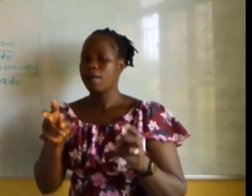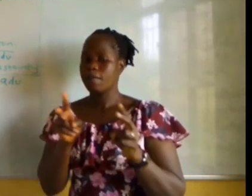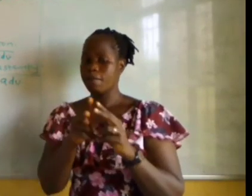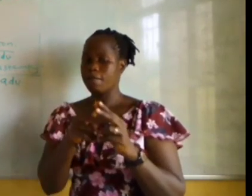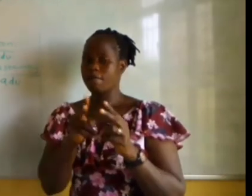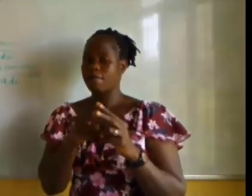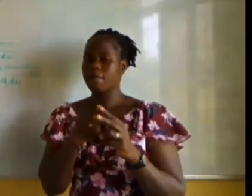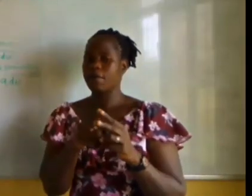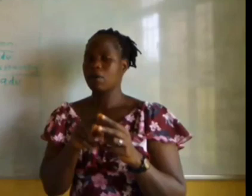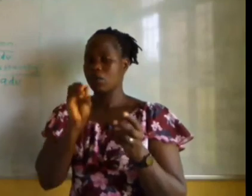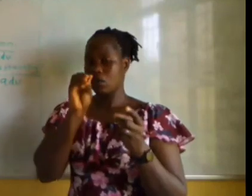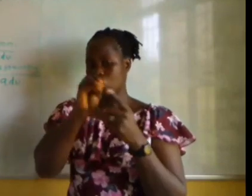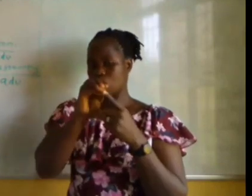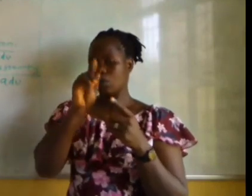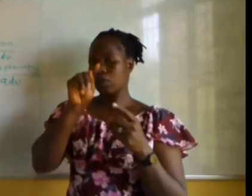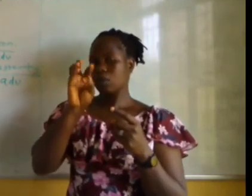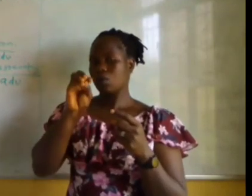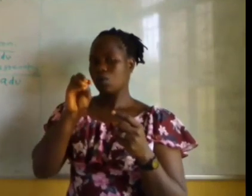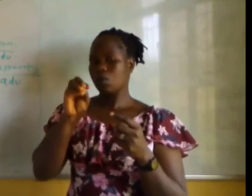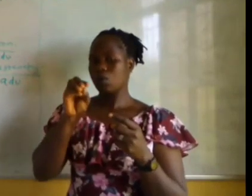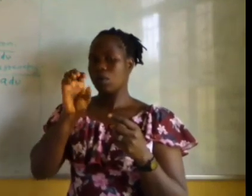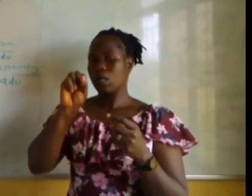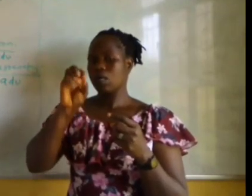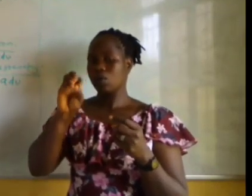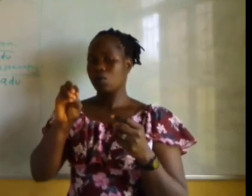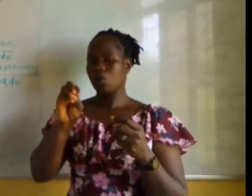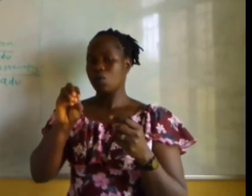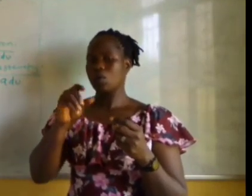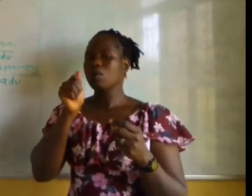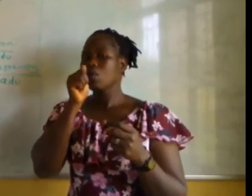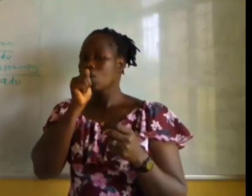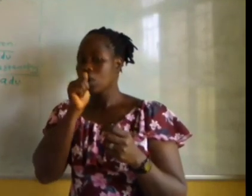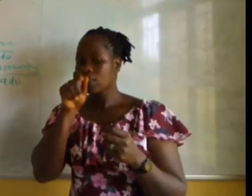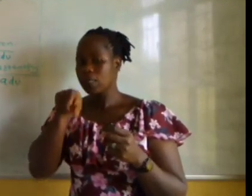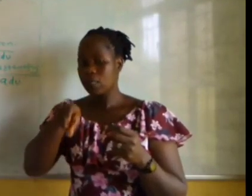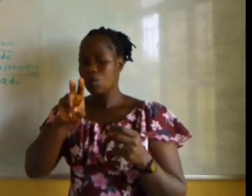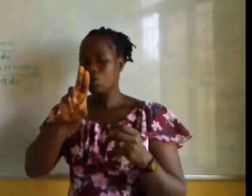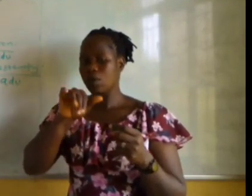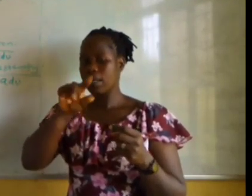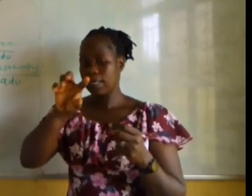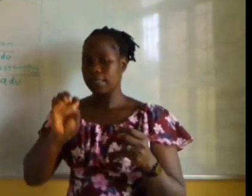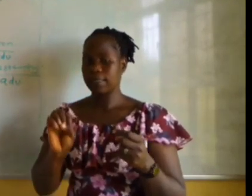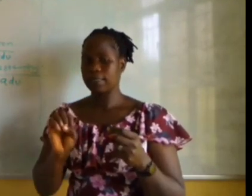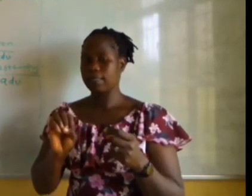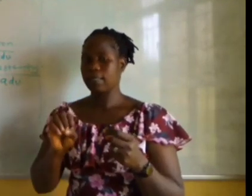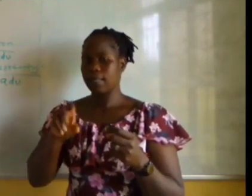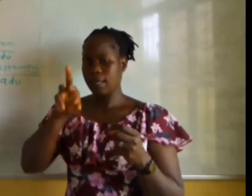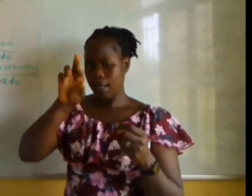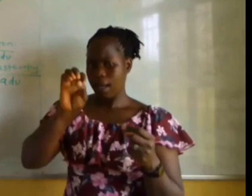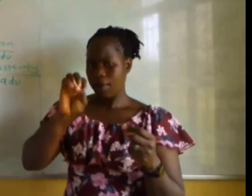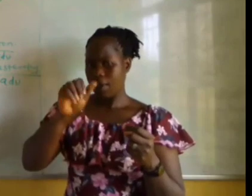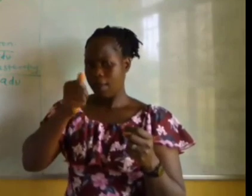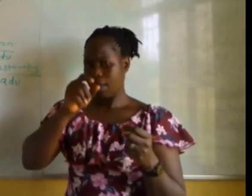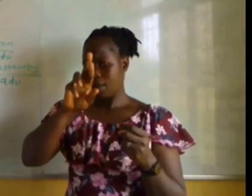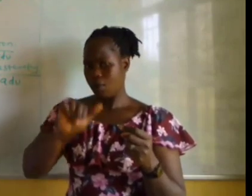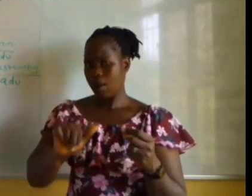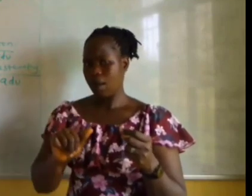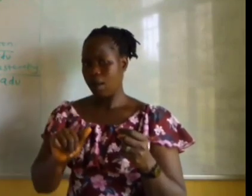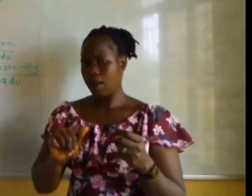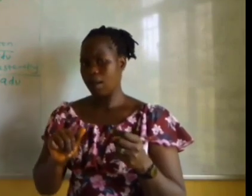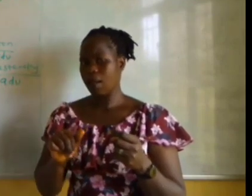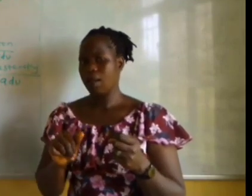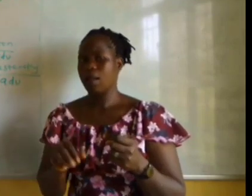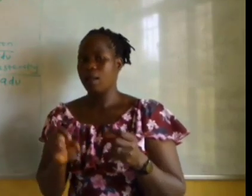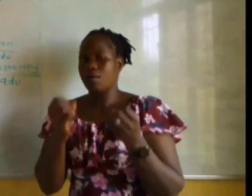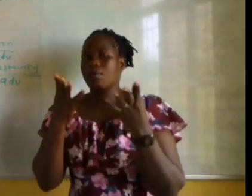very, too, so, quite, really, and much. The